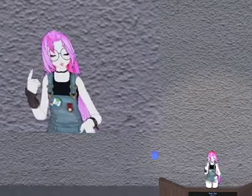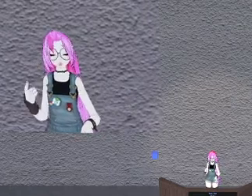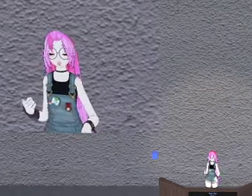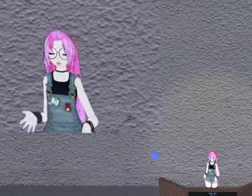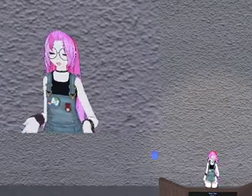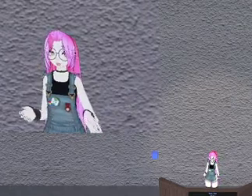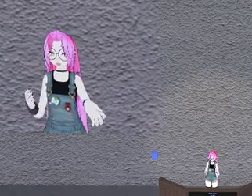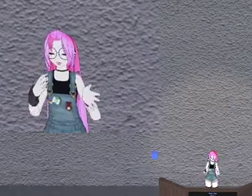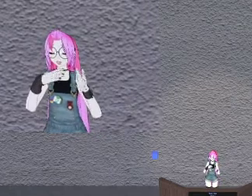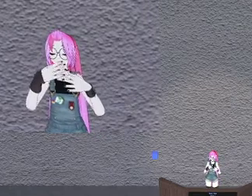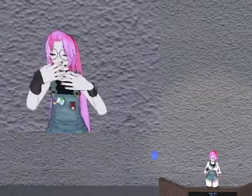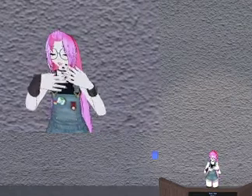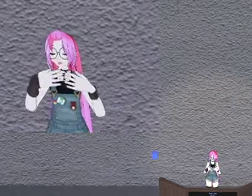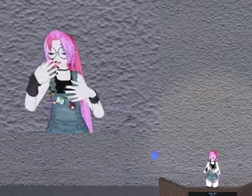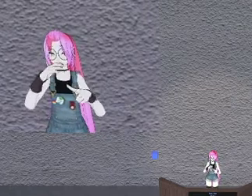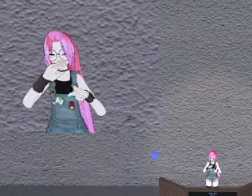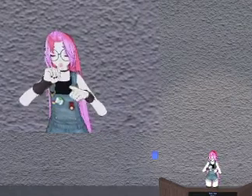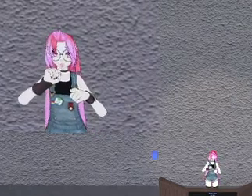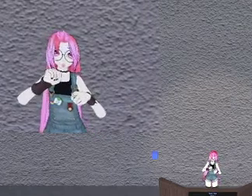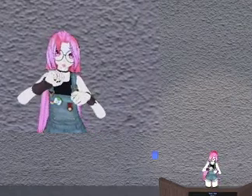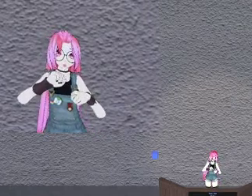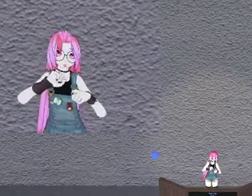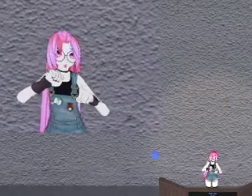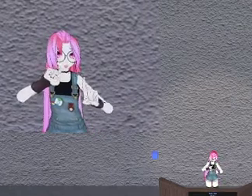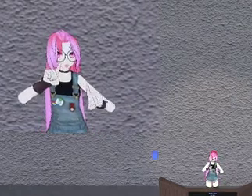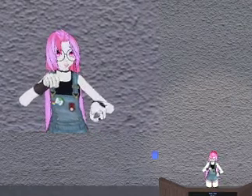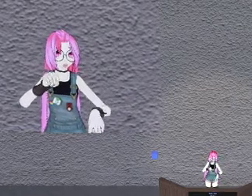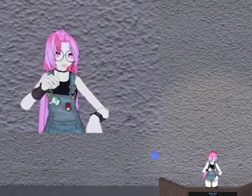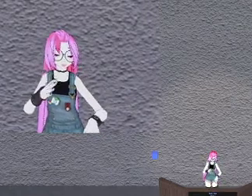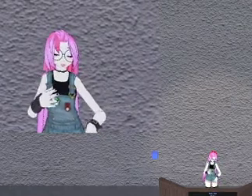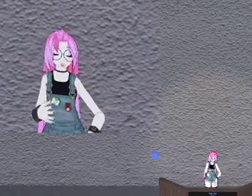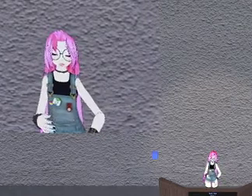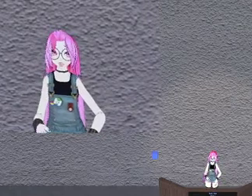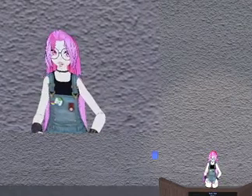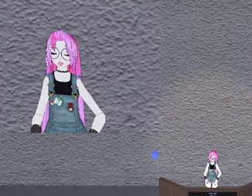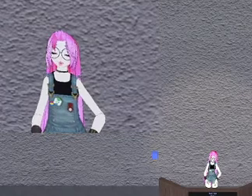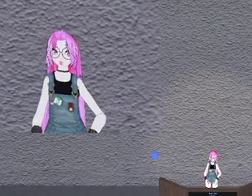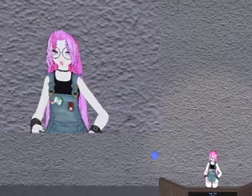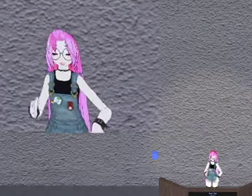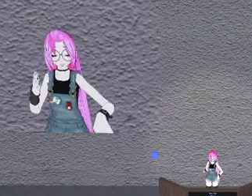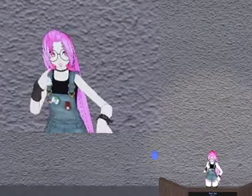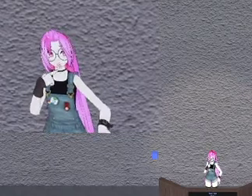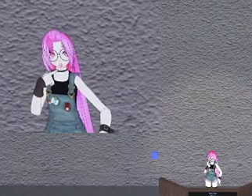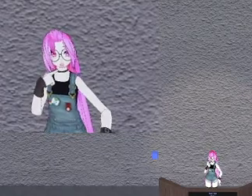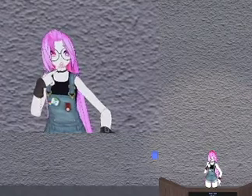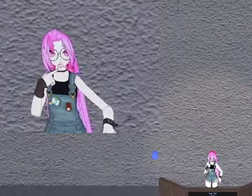get it. And it's just something you gotta keep practicing. But yeah, you know,